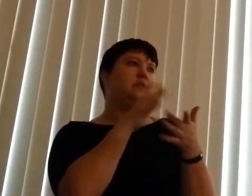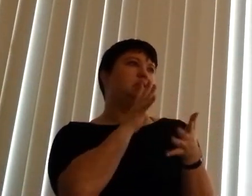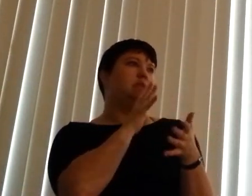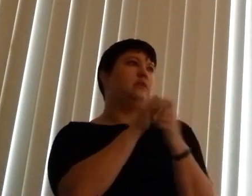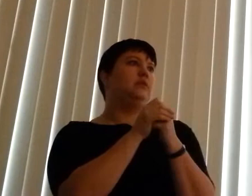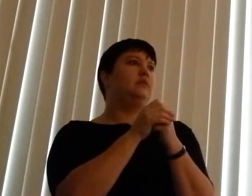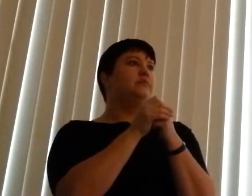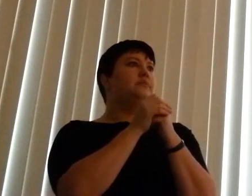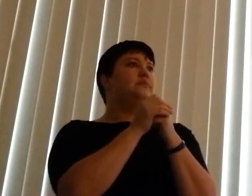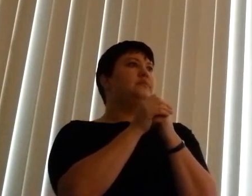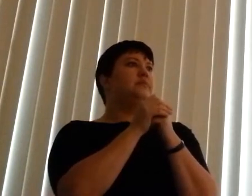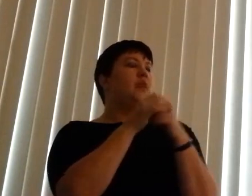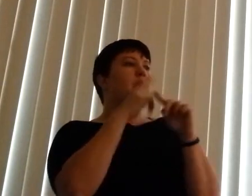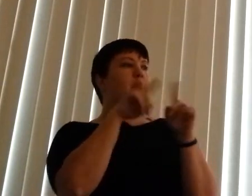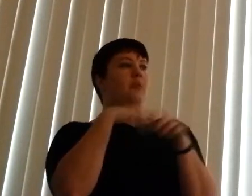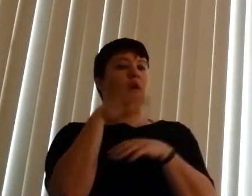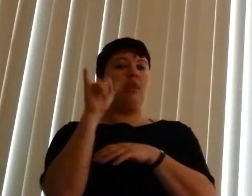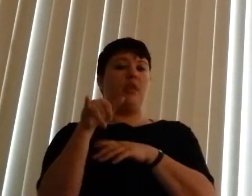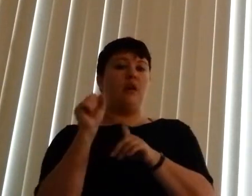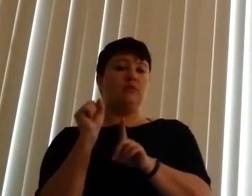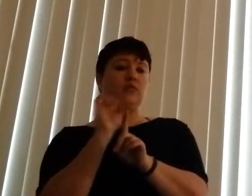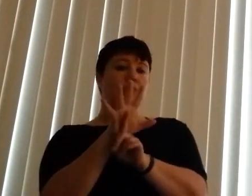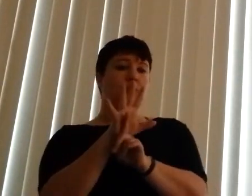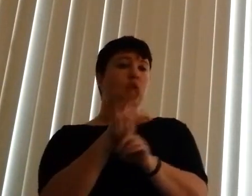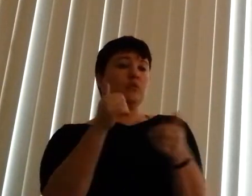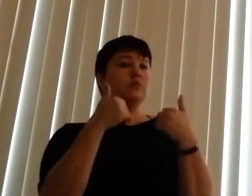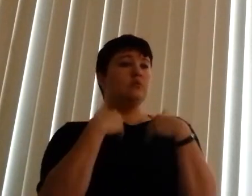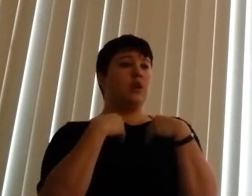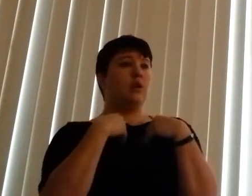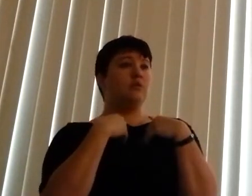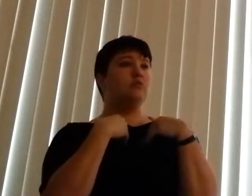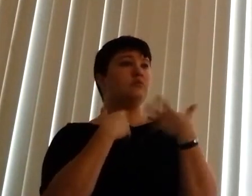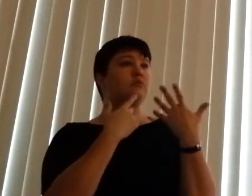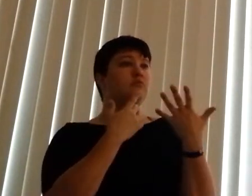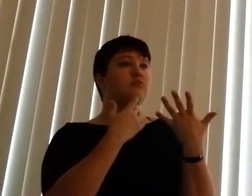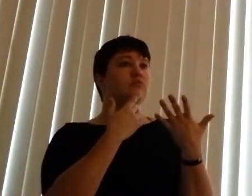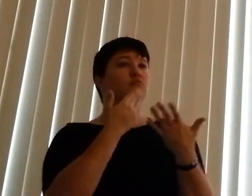a Kantian approach has promise.